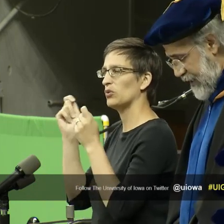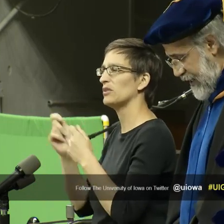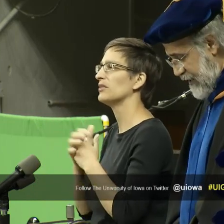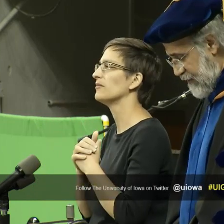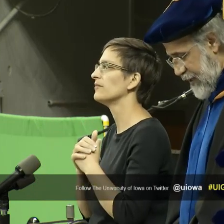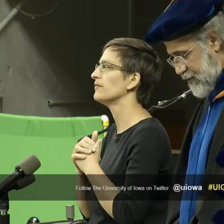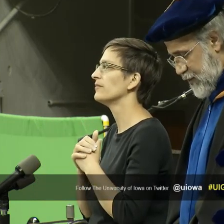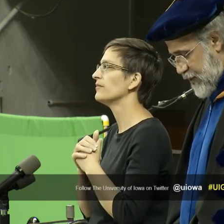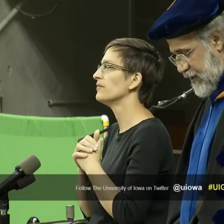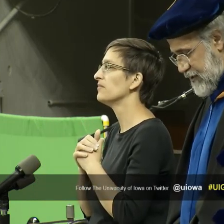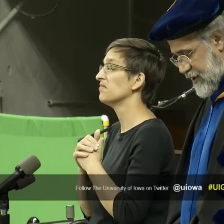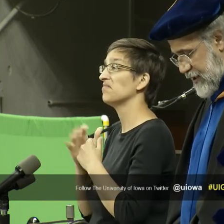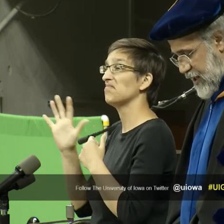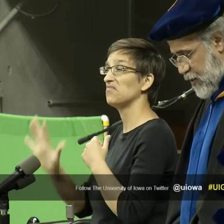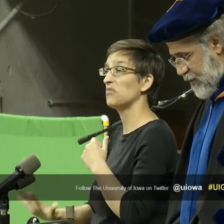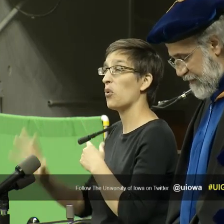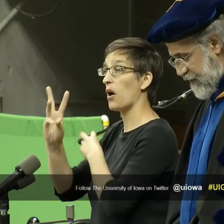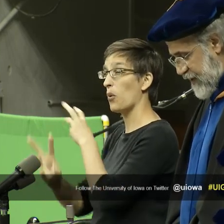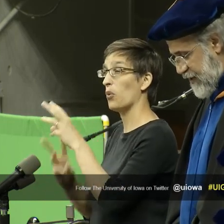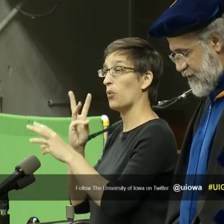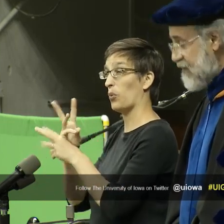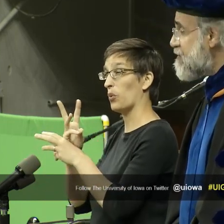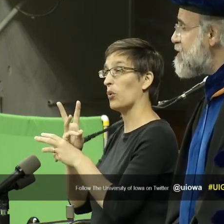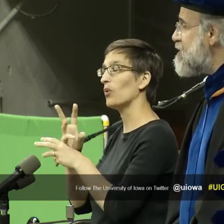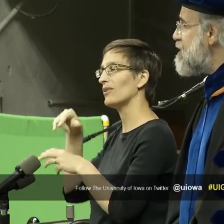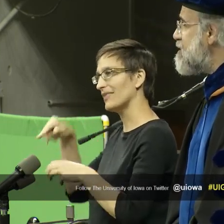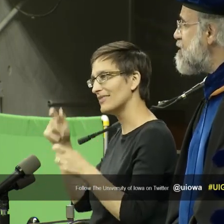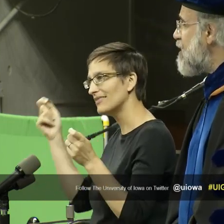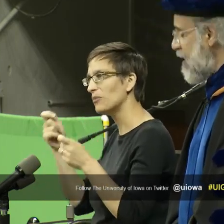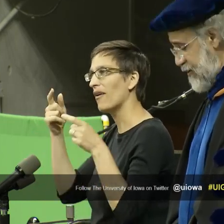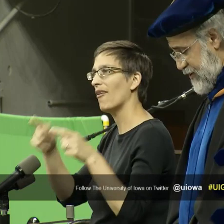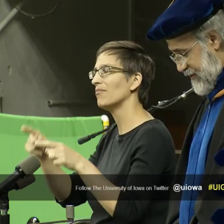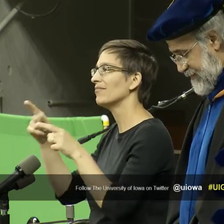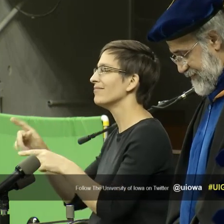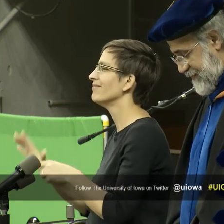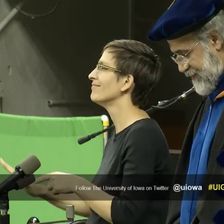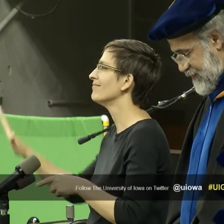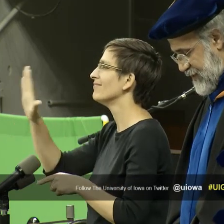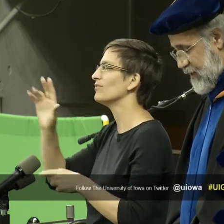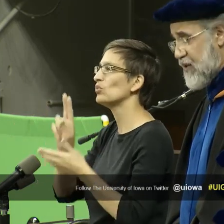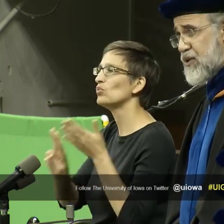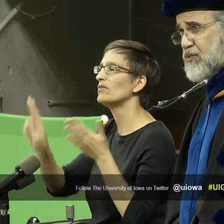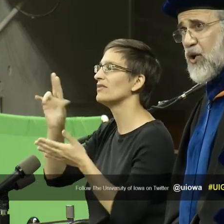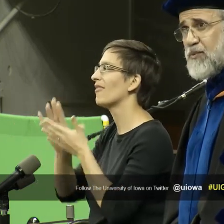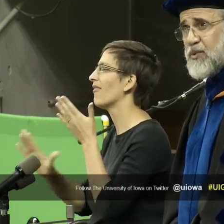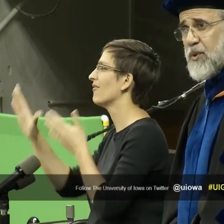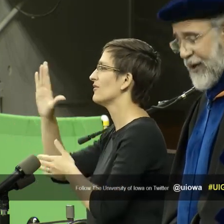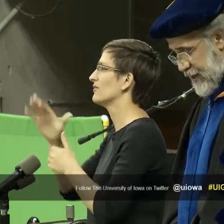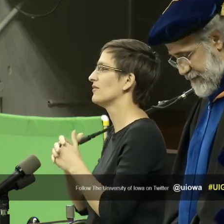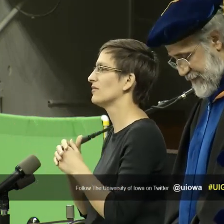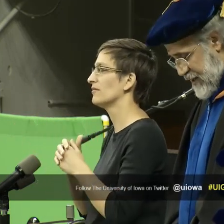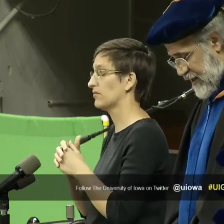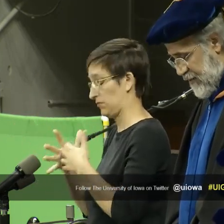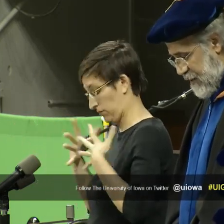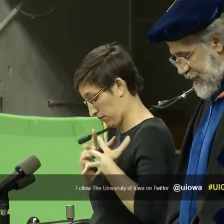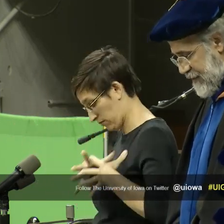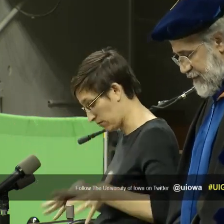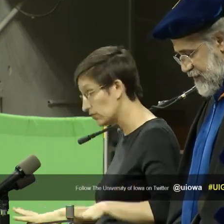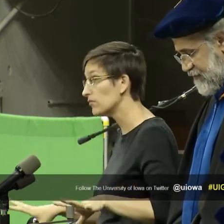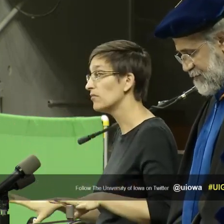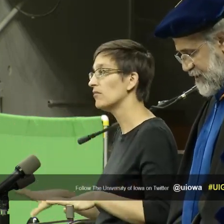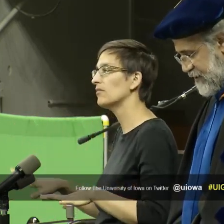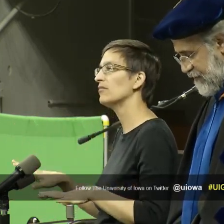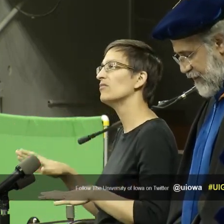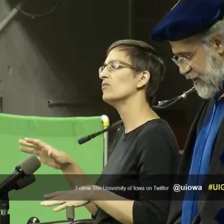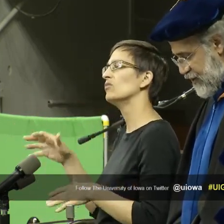is duplicated throughout the world wherever there are universities and colleges. The robes we wear are